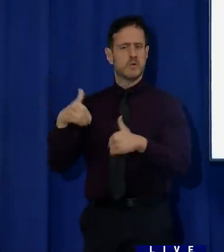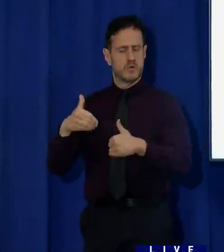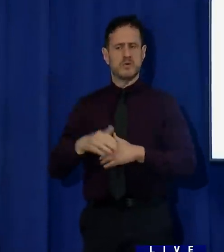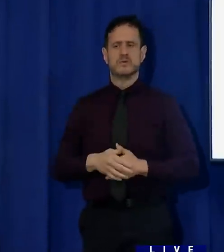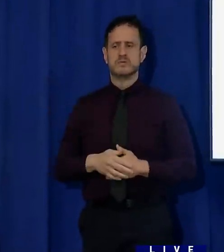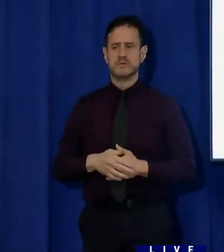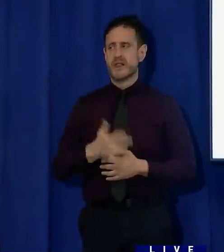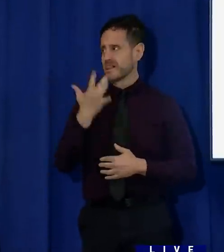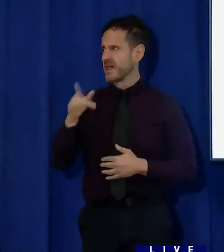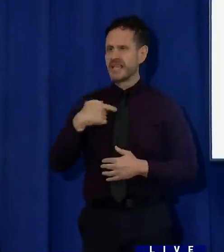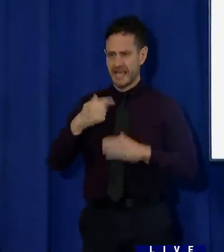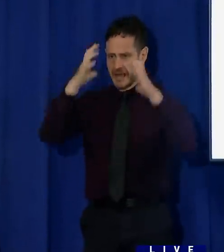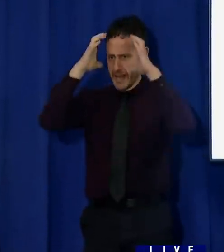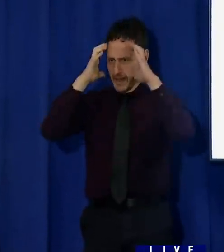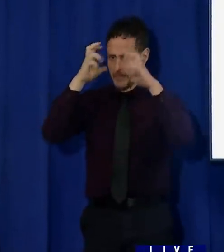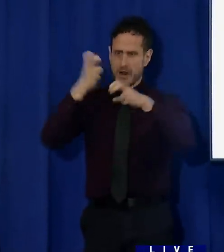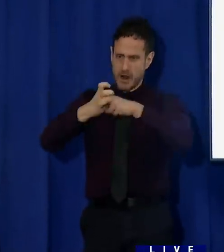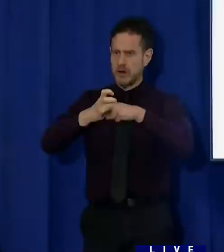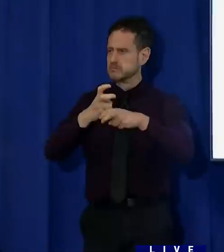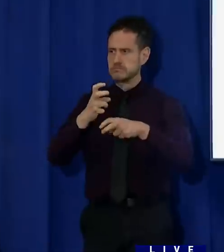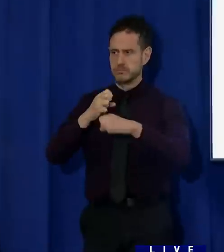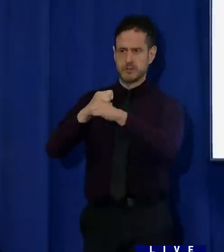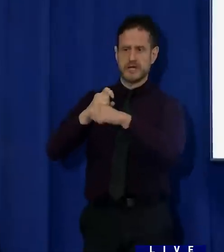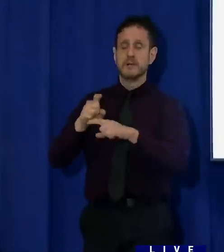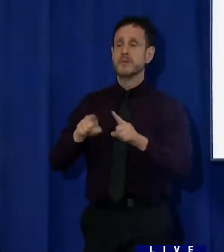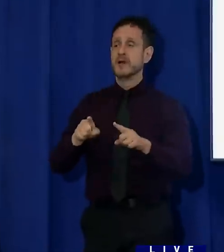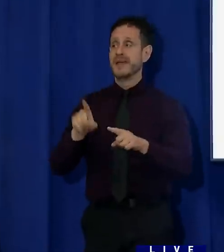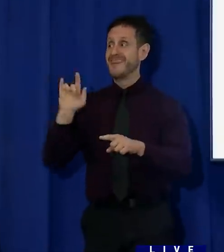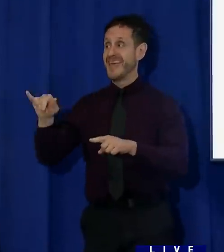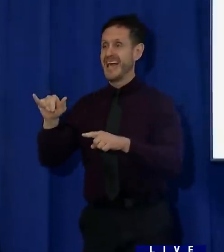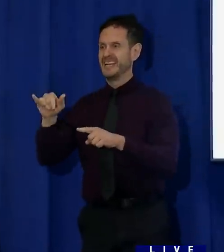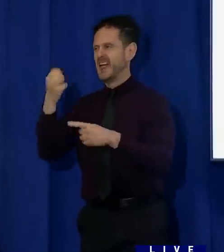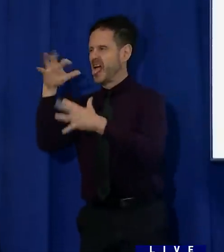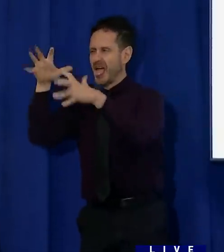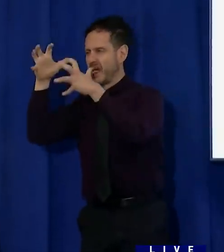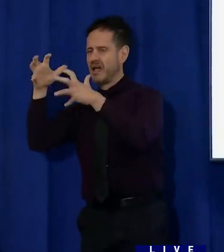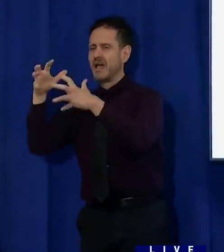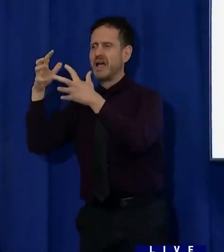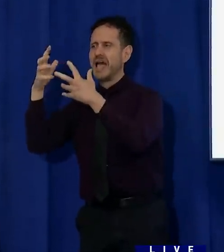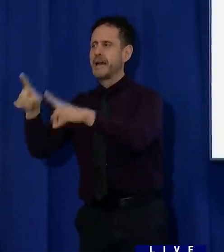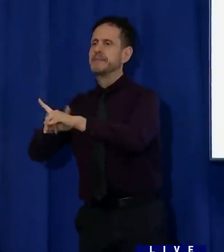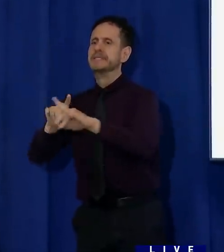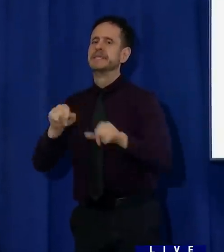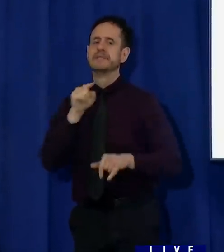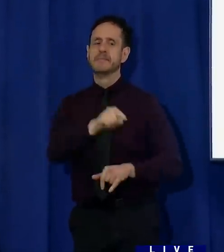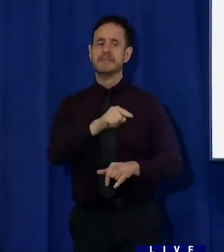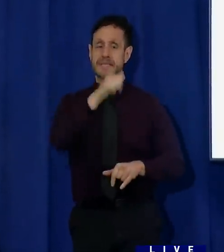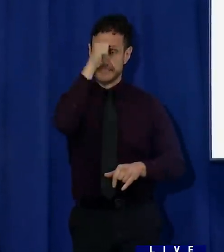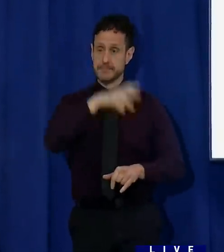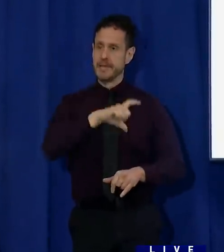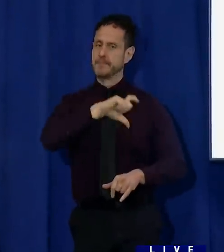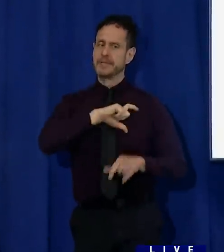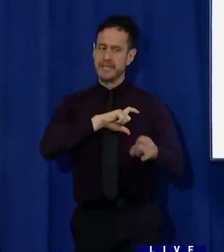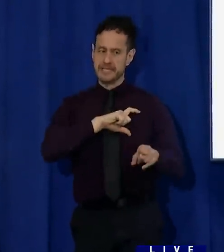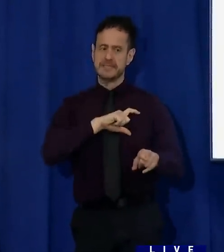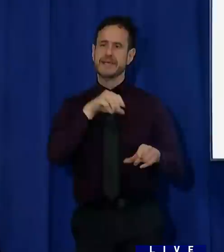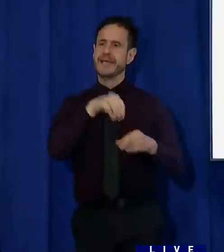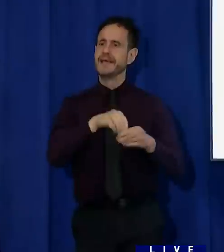And that's occurring at the same time while these guys are inside having popcorn and making a pot of coffee. It is